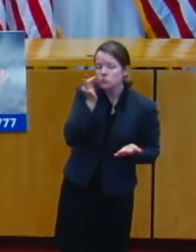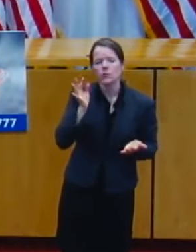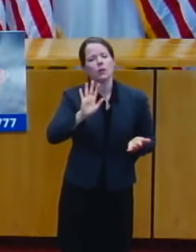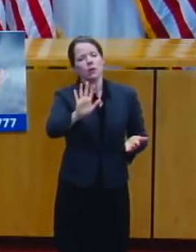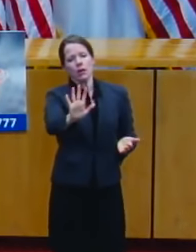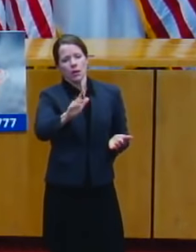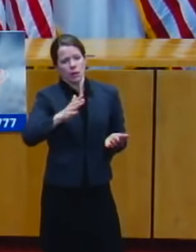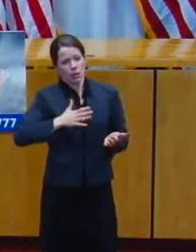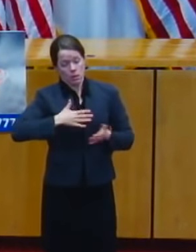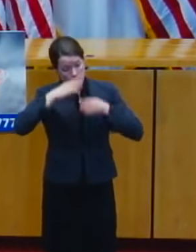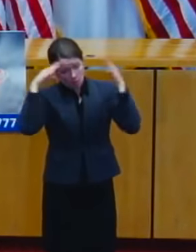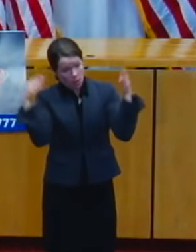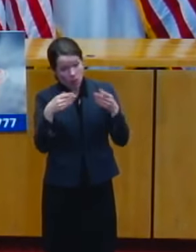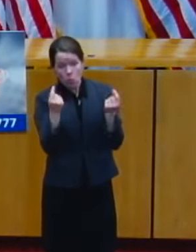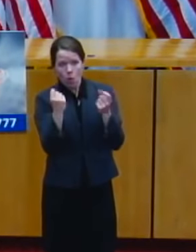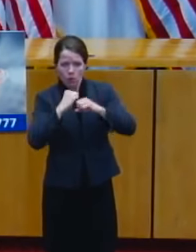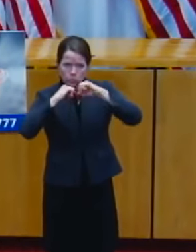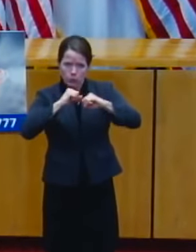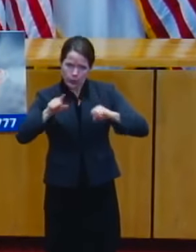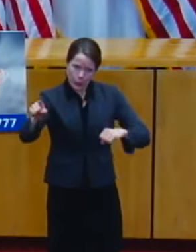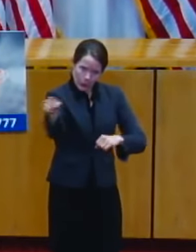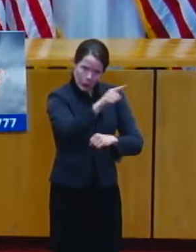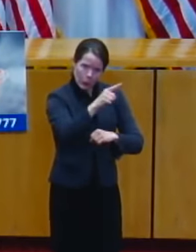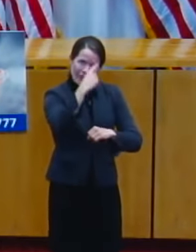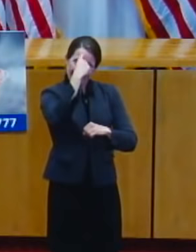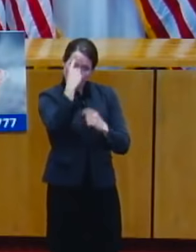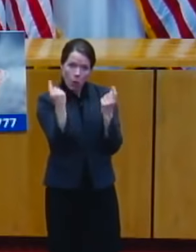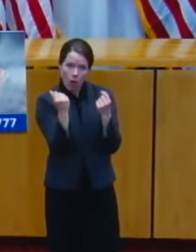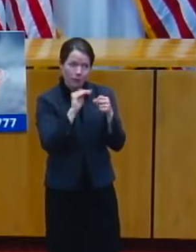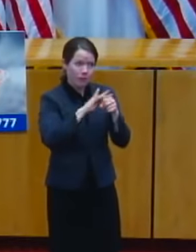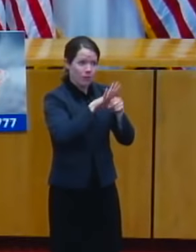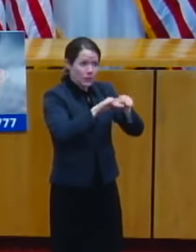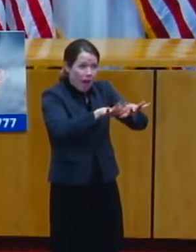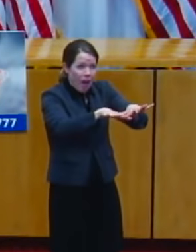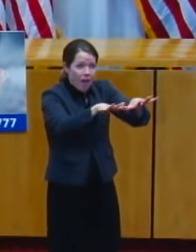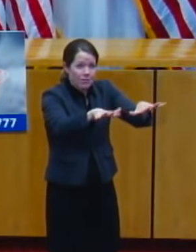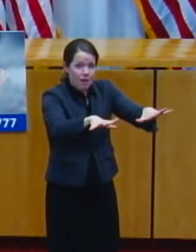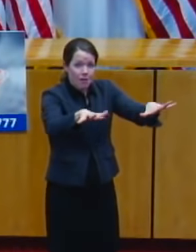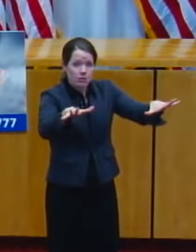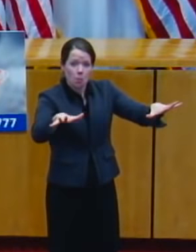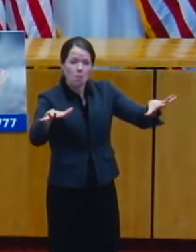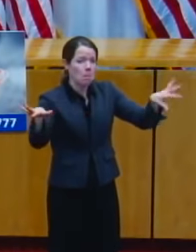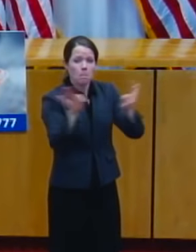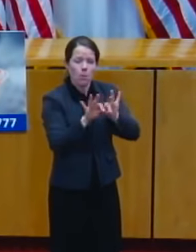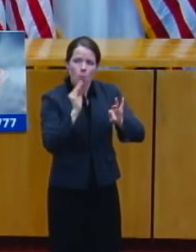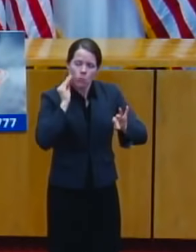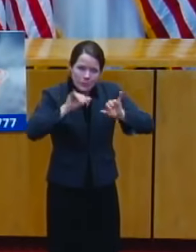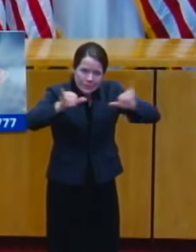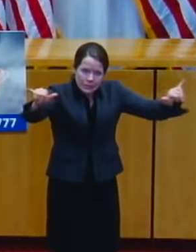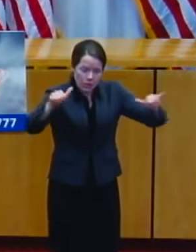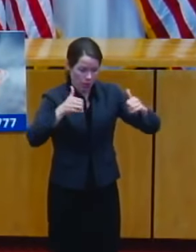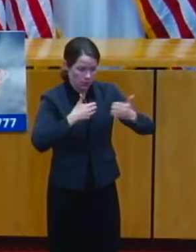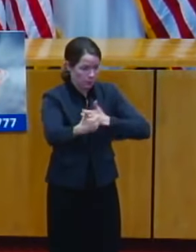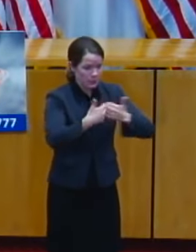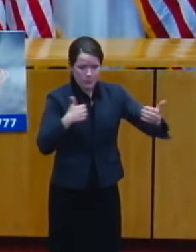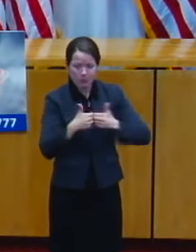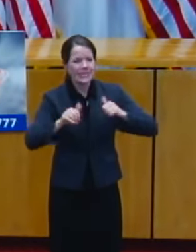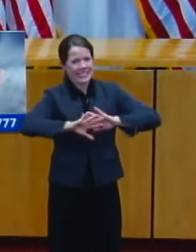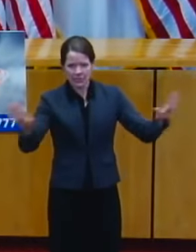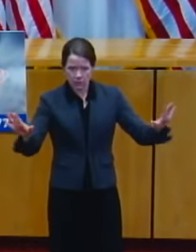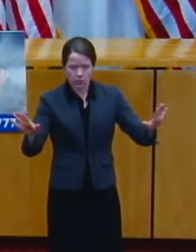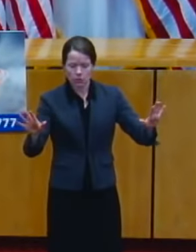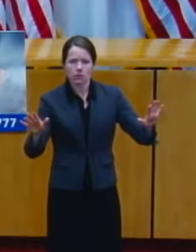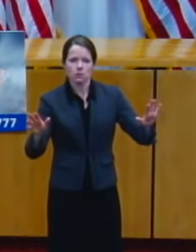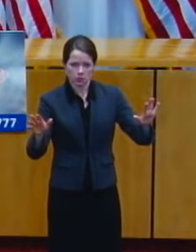And I really would hope that people in Massachusetts would focus on that too, because that is in many respects going to be our greatest challenge over the next 2 or 3 weeks. Do